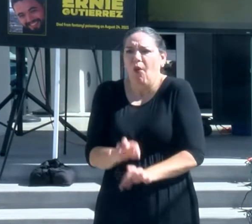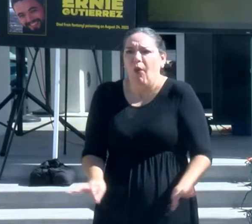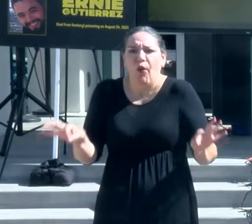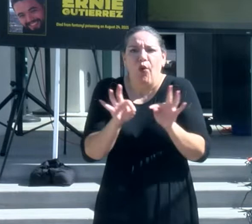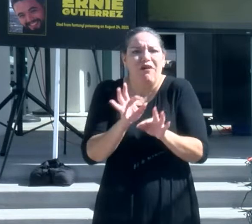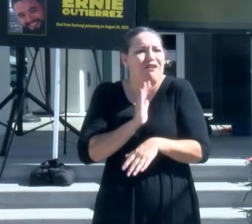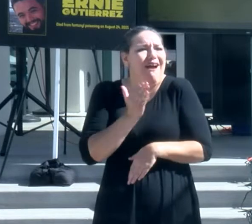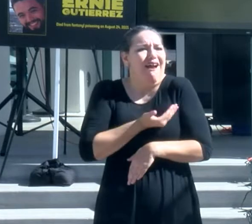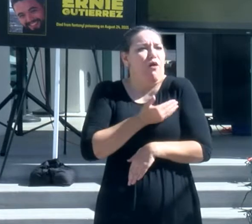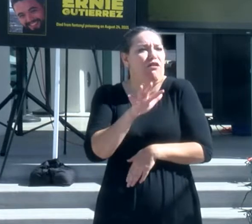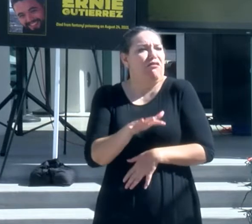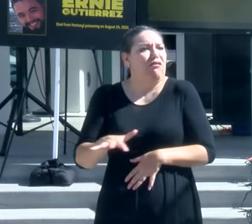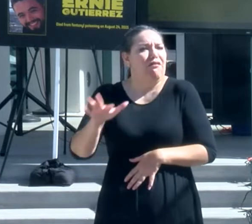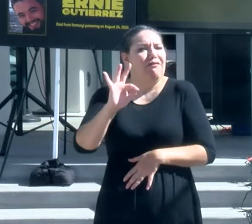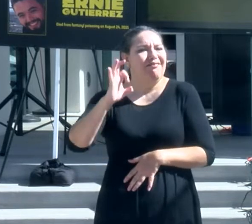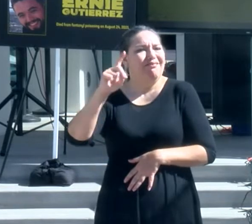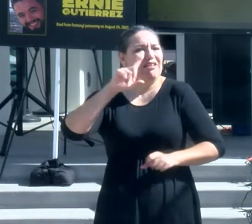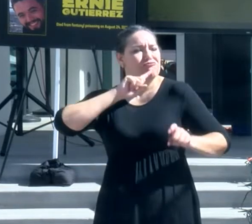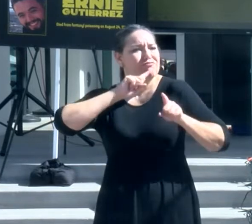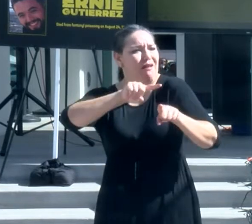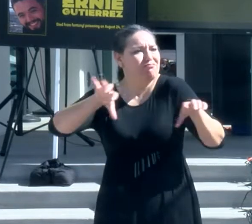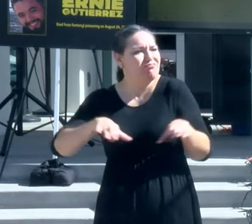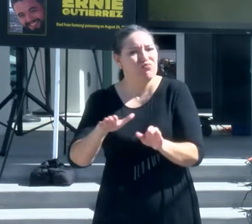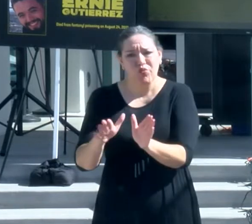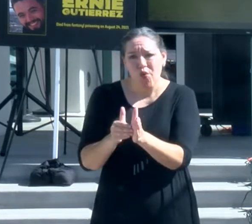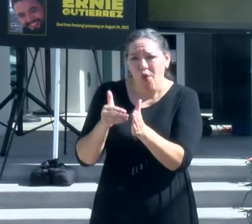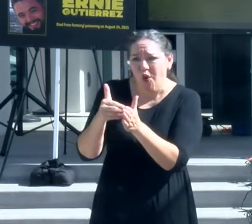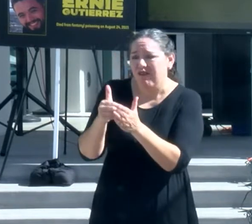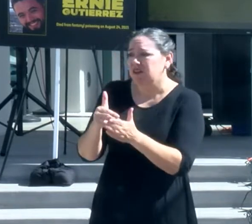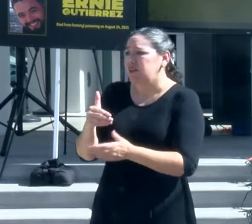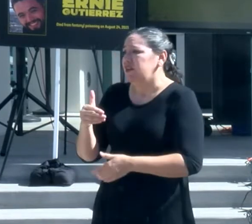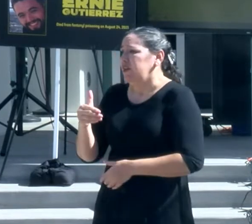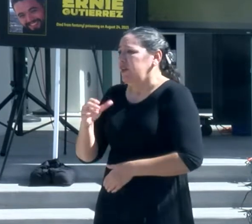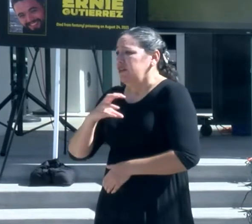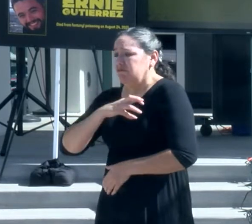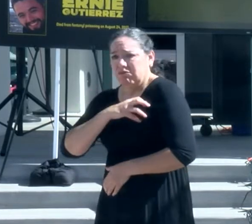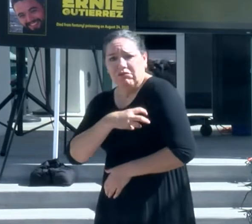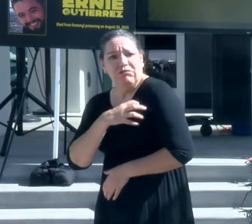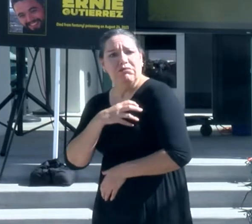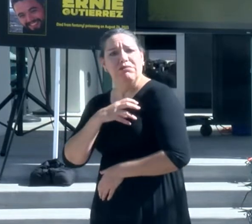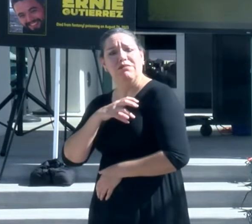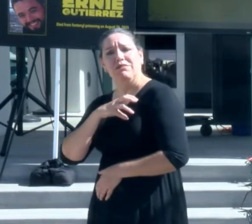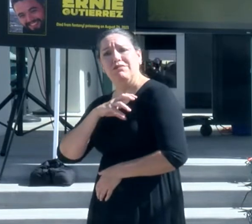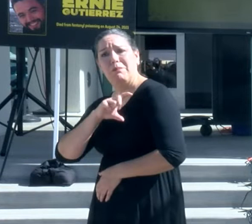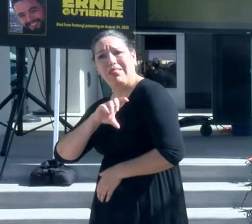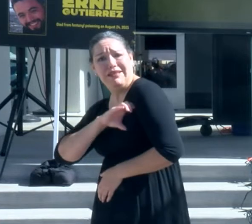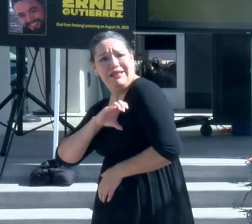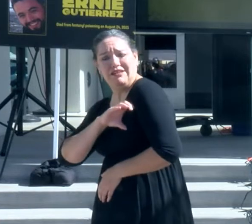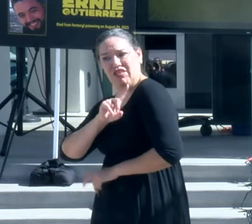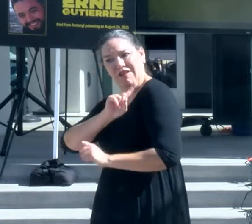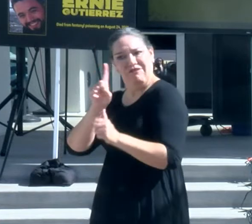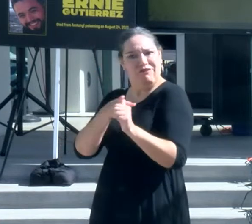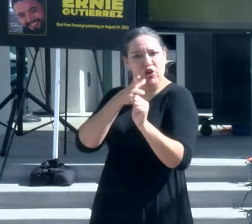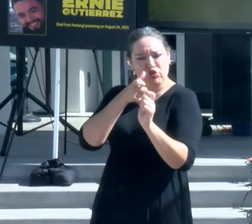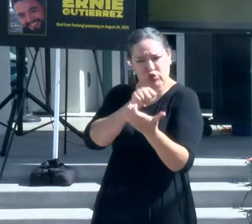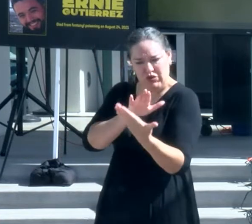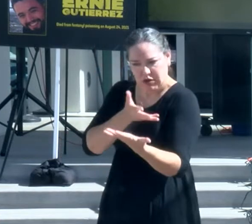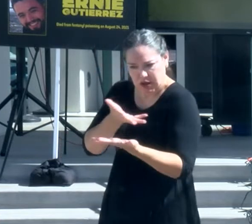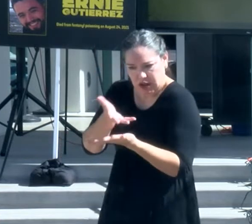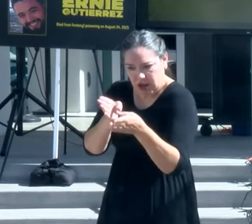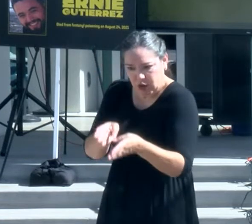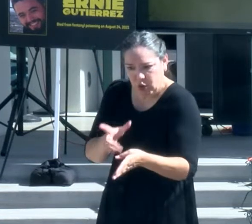response. Oftentimes, deputies and police officers are the first to encounter someone who is in a mental